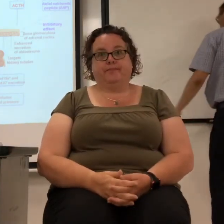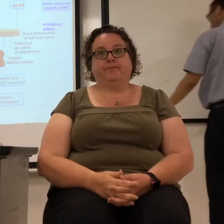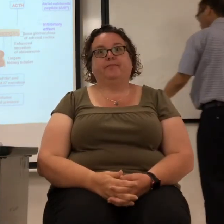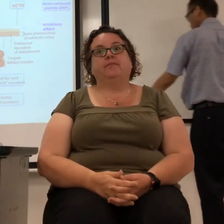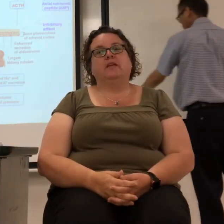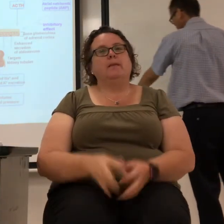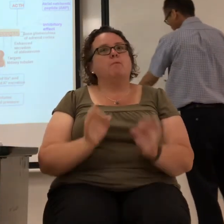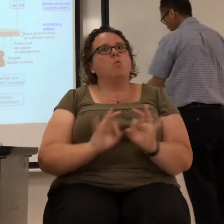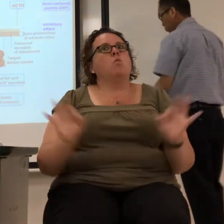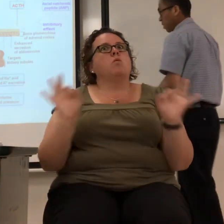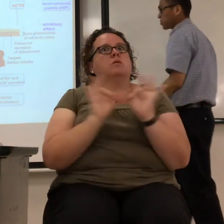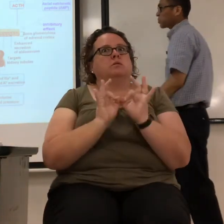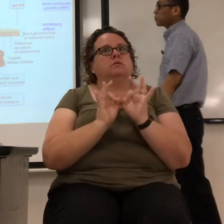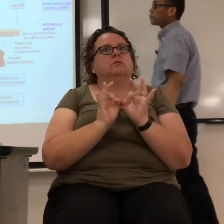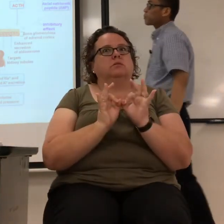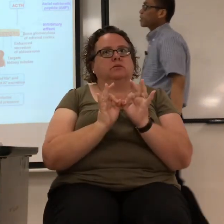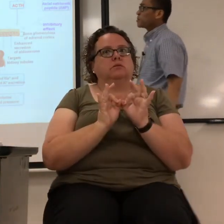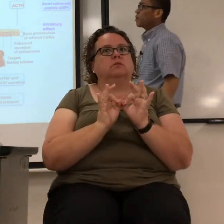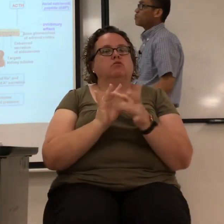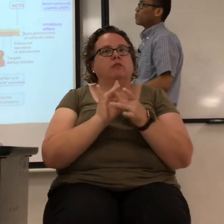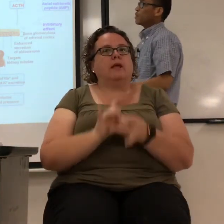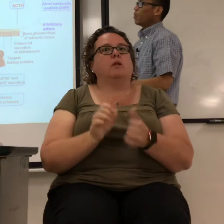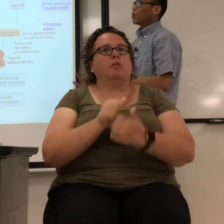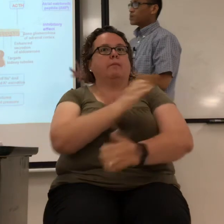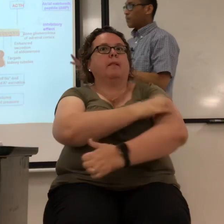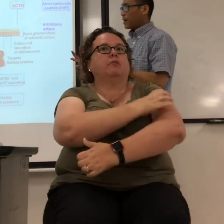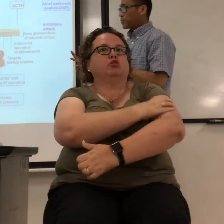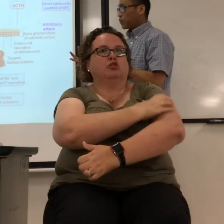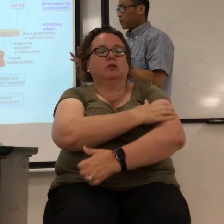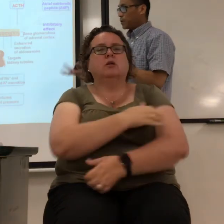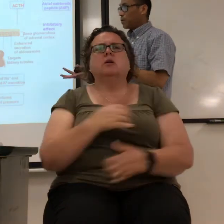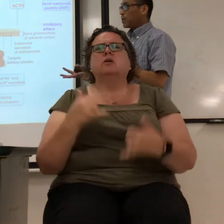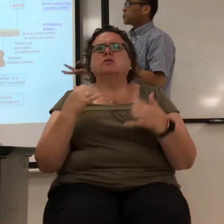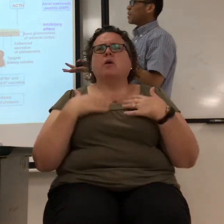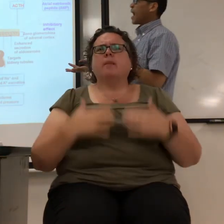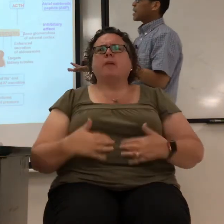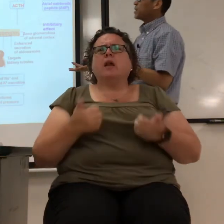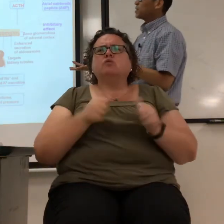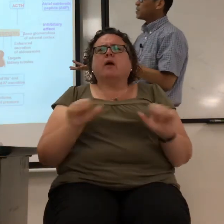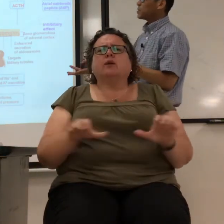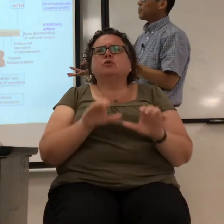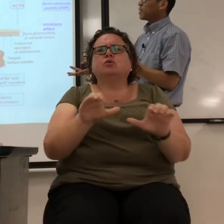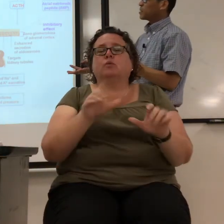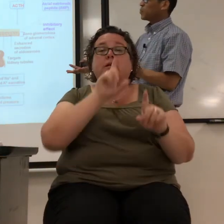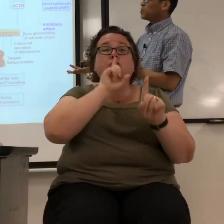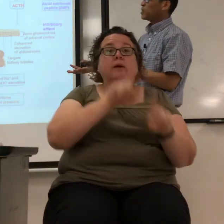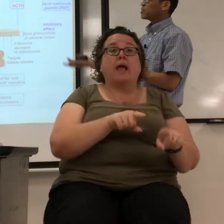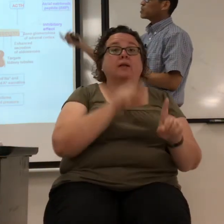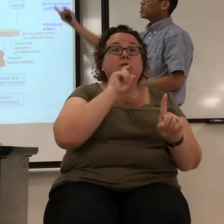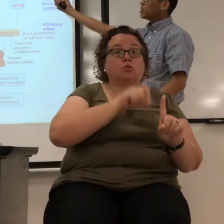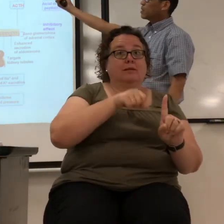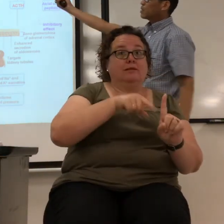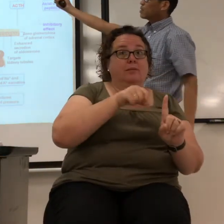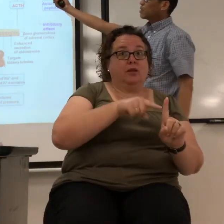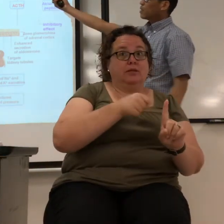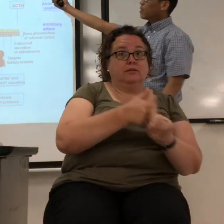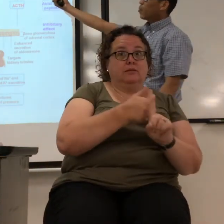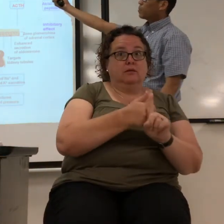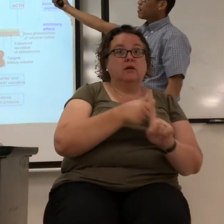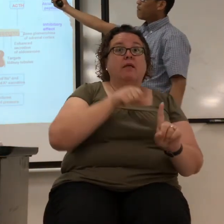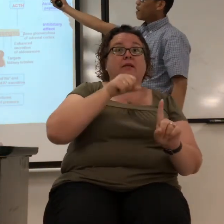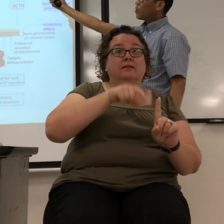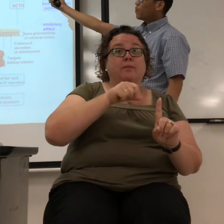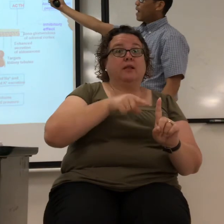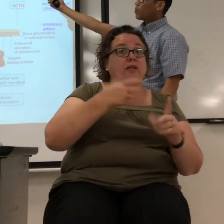This is an important one, regulates blood pressure. So what is the body trying to do? It's reacting to the stimulus, which is